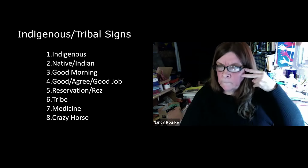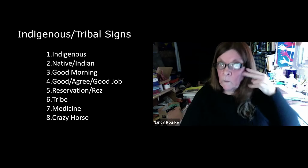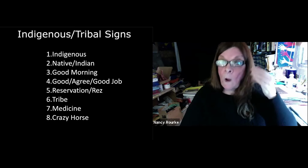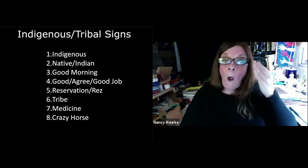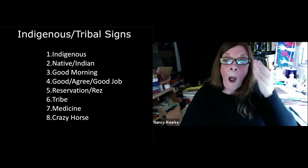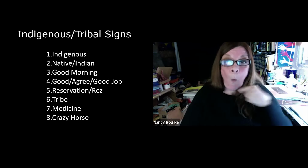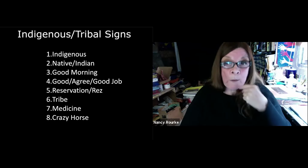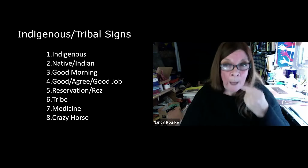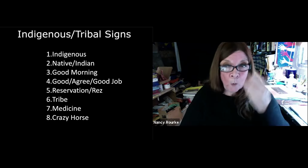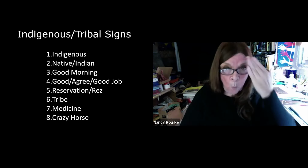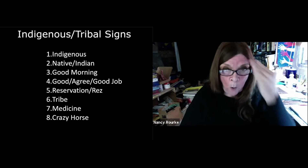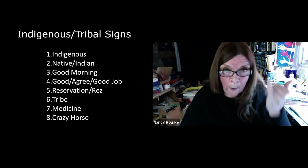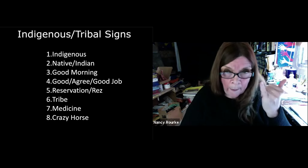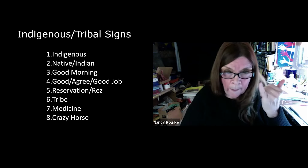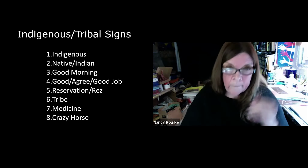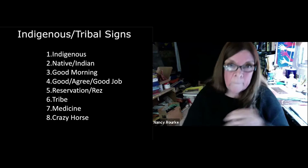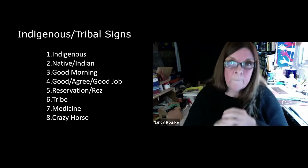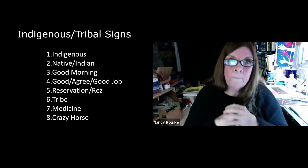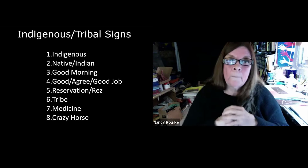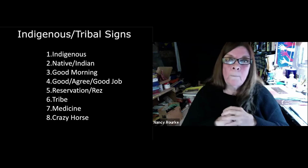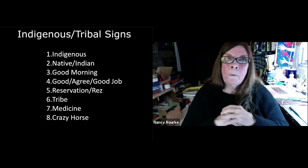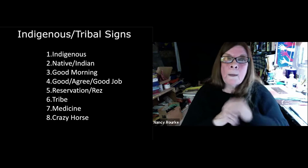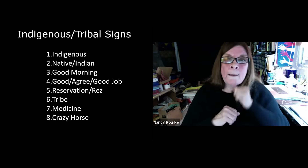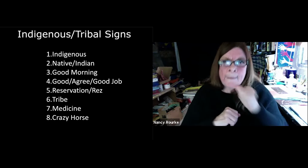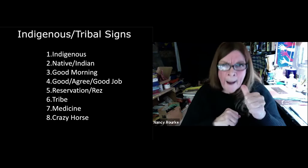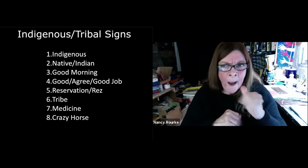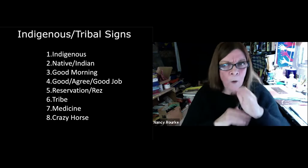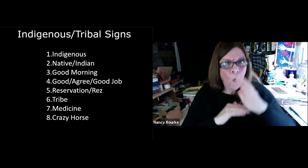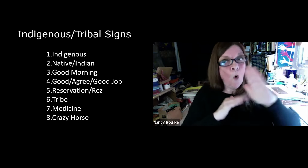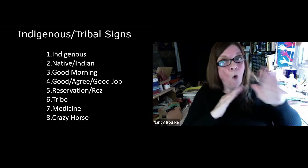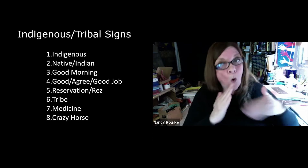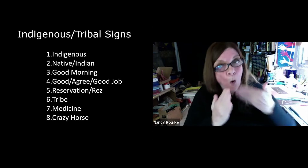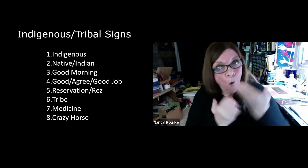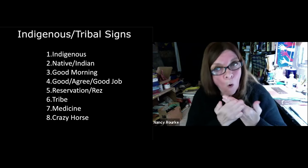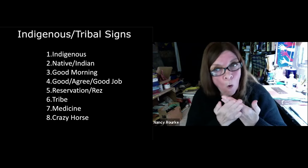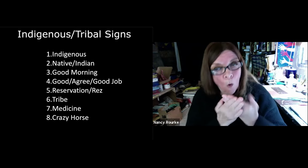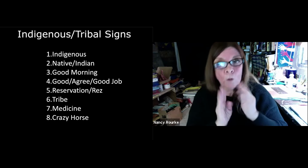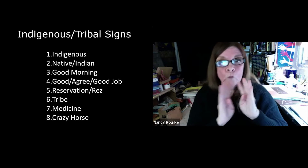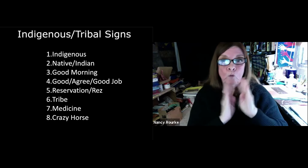Now, we don't sign this sign for Native, and I'll tell you the reason for that.